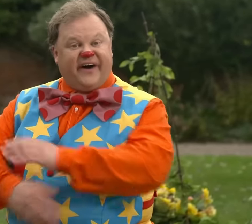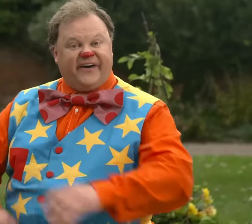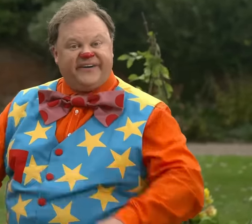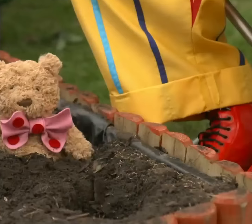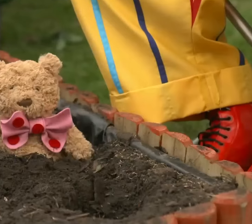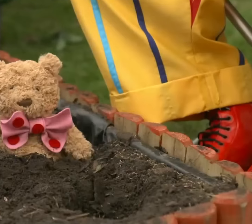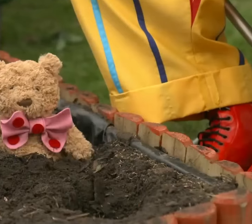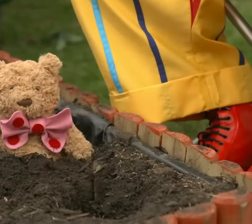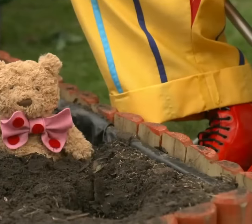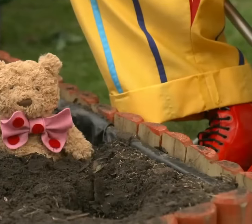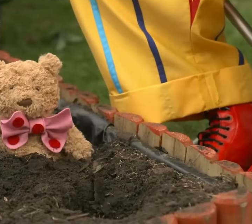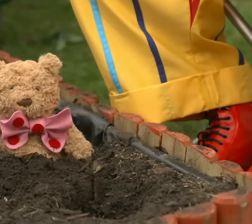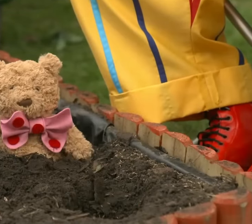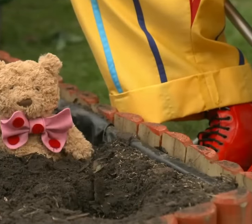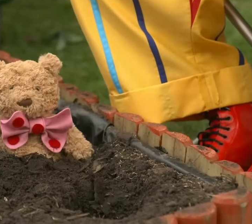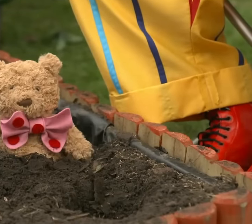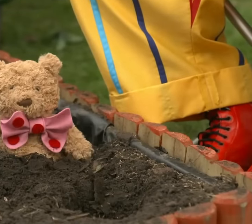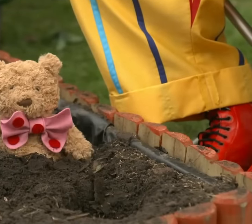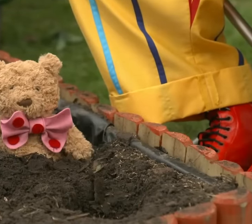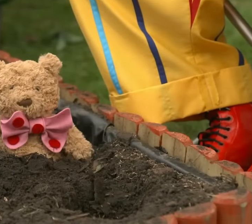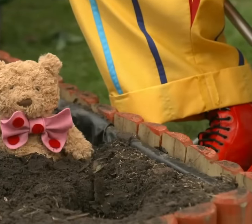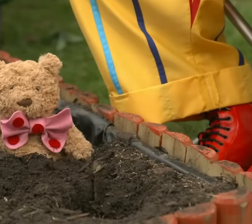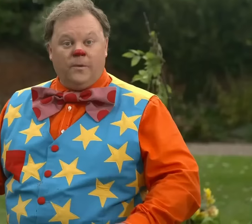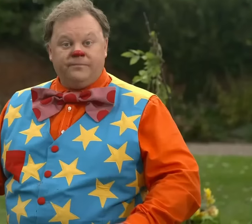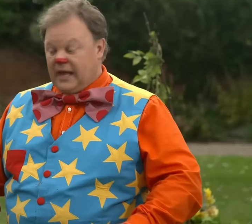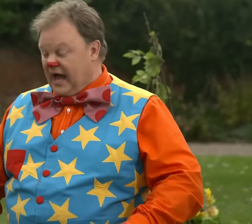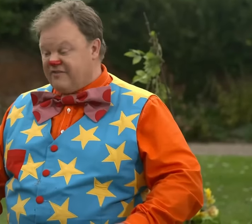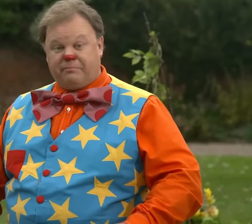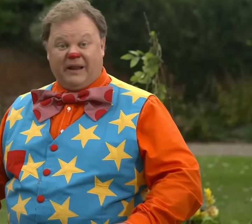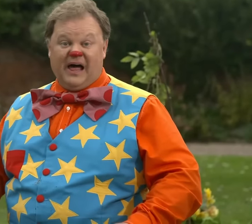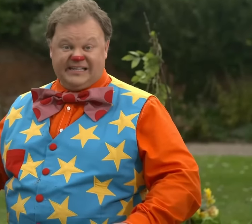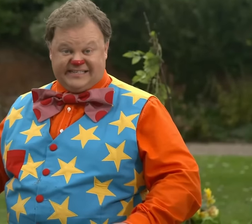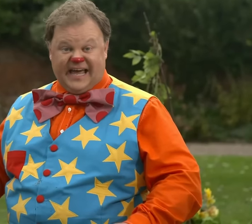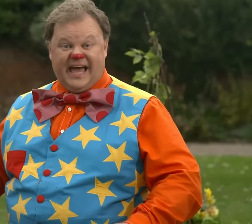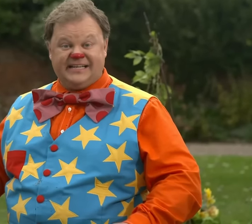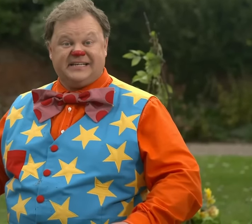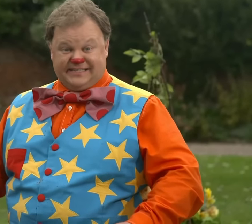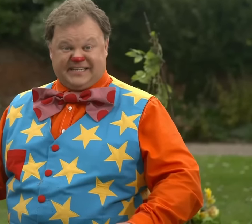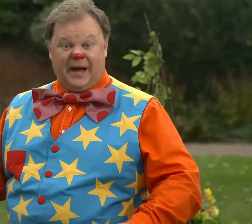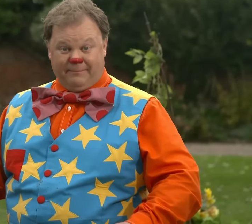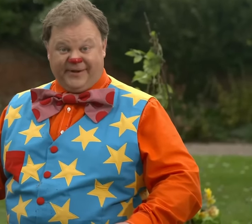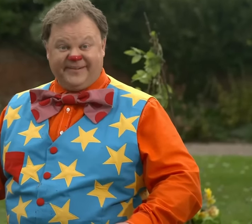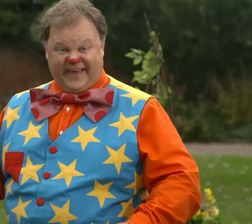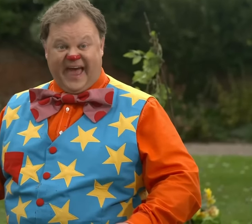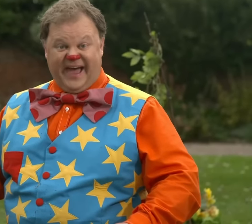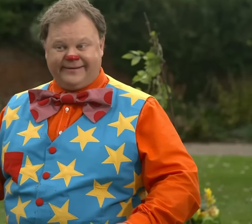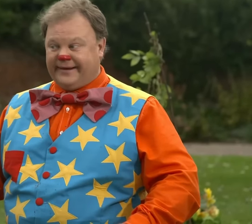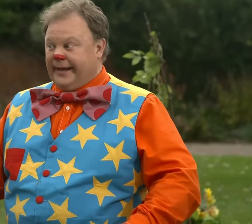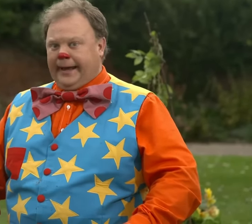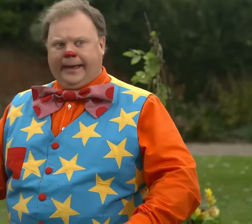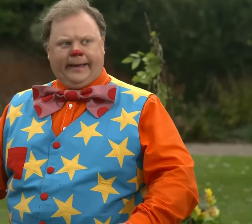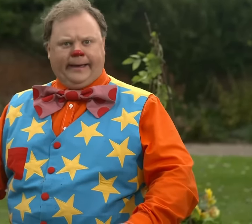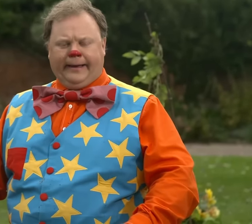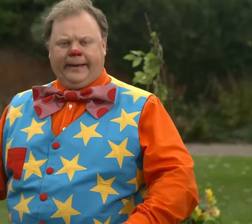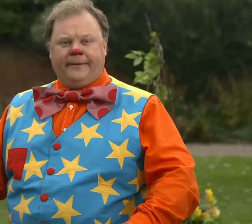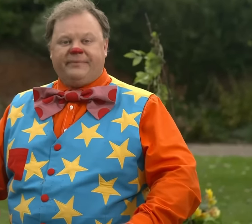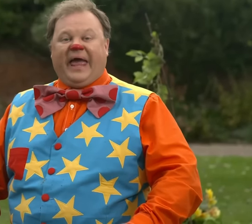gone? There he is, Mr. Tumble. Oh, no! I've planted Tumble Ted!